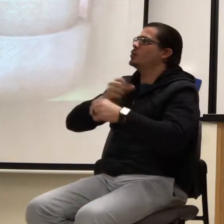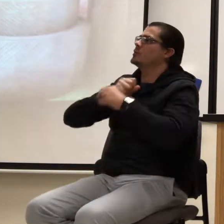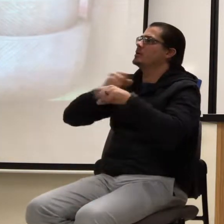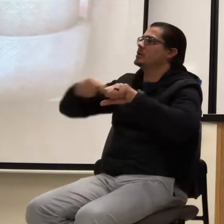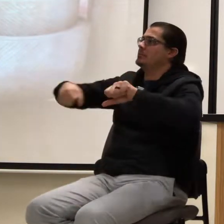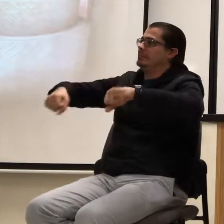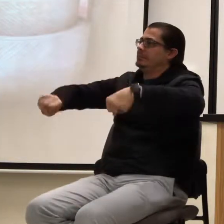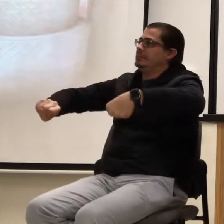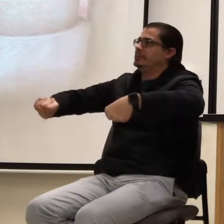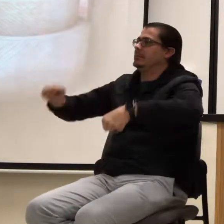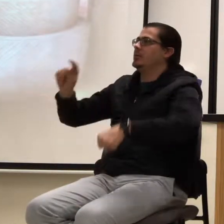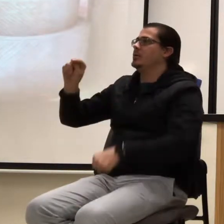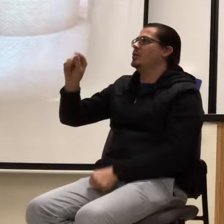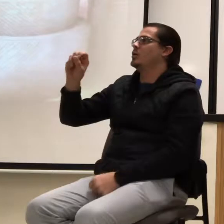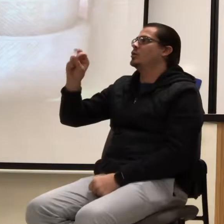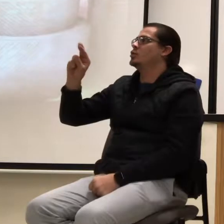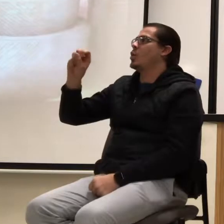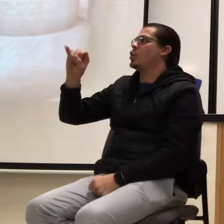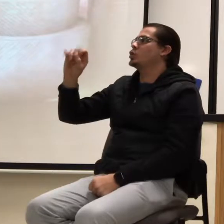torsion.